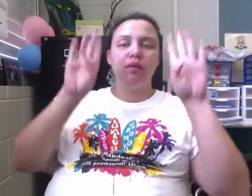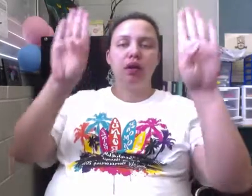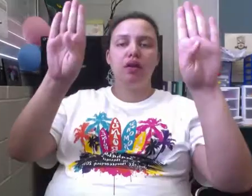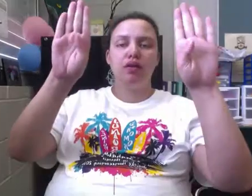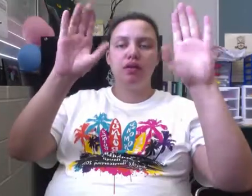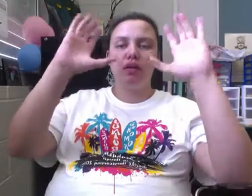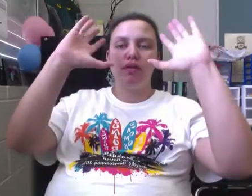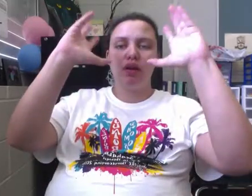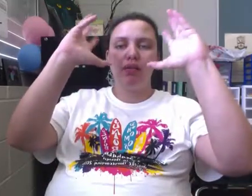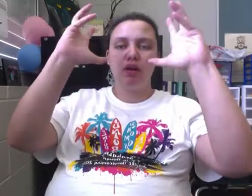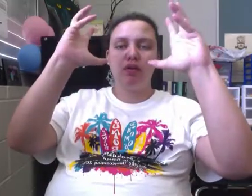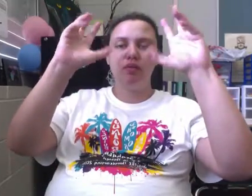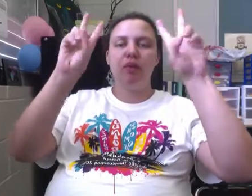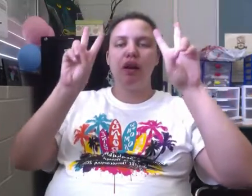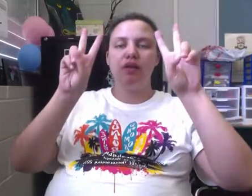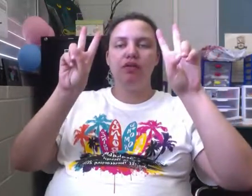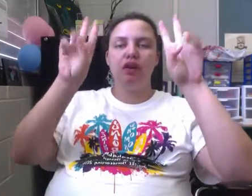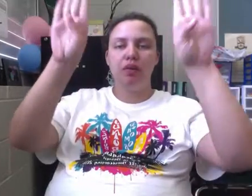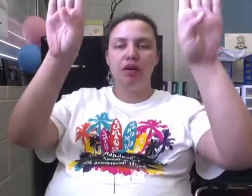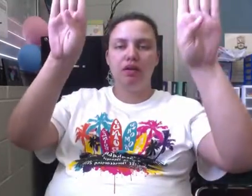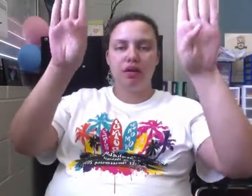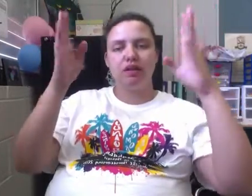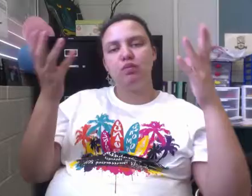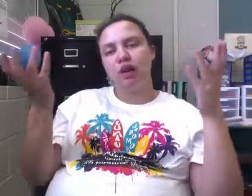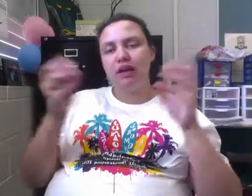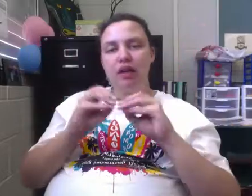Volleyball or volleyball. Remember I do volleyball because it's more clear.